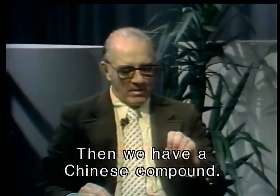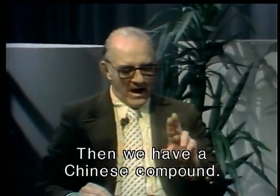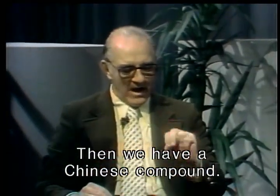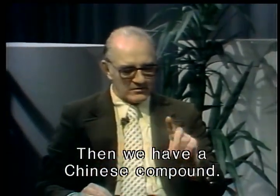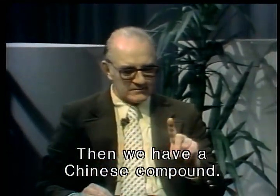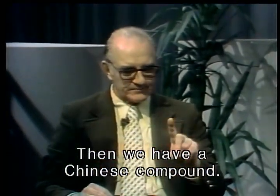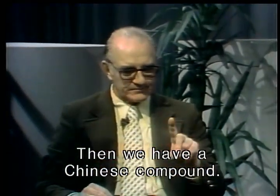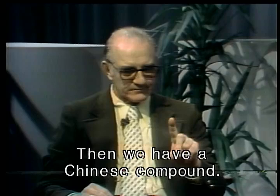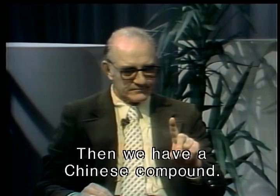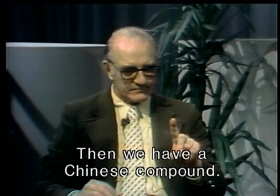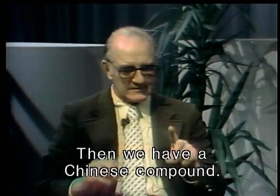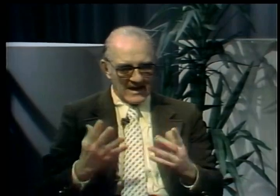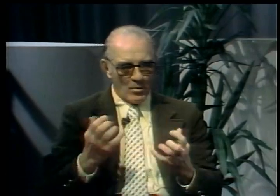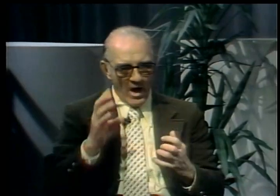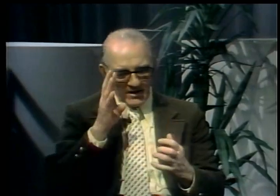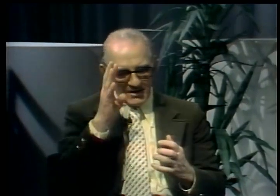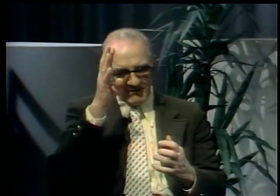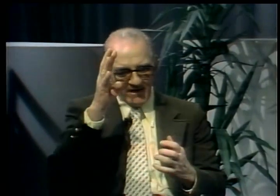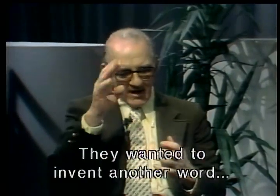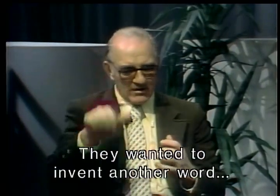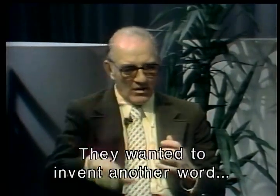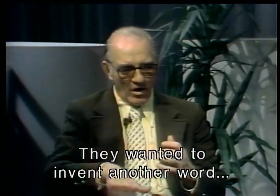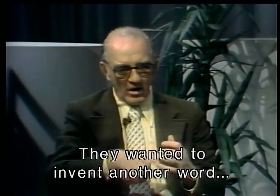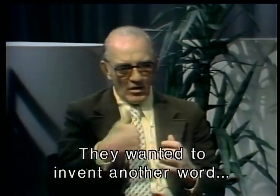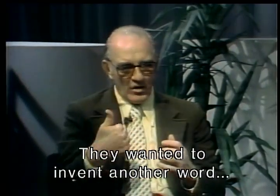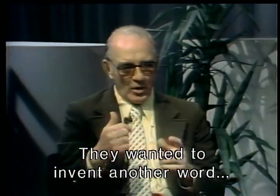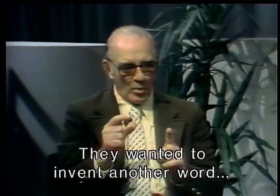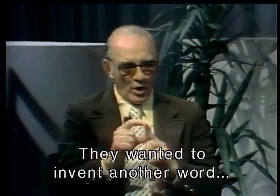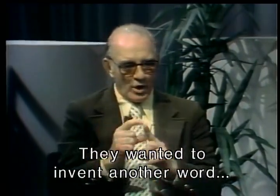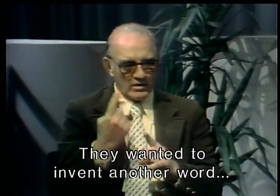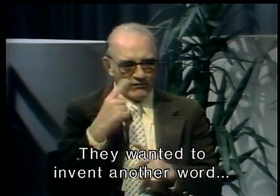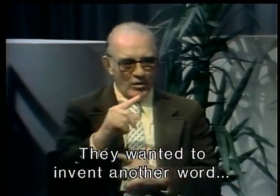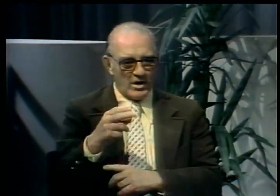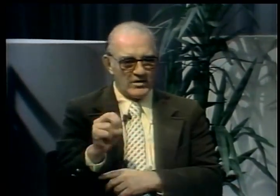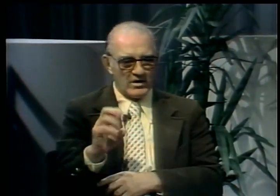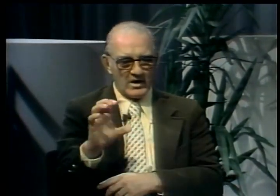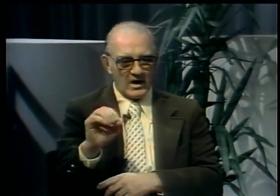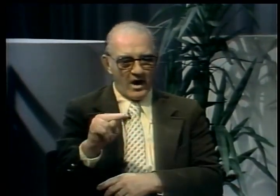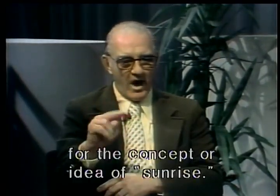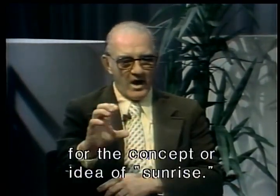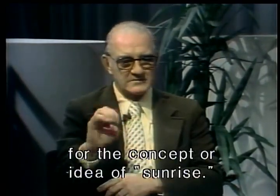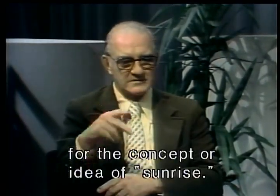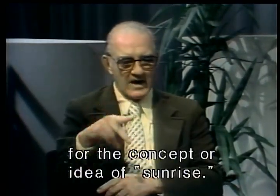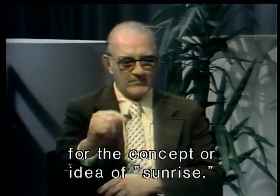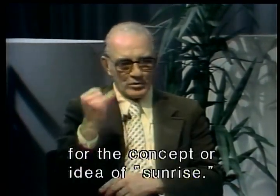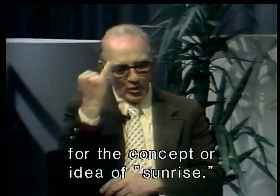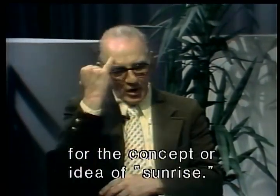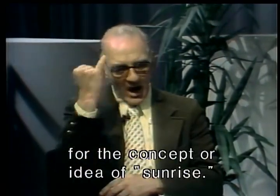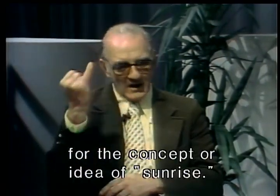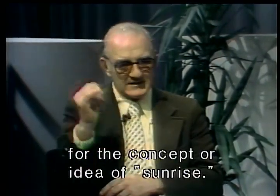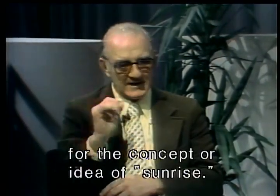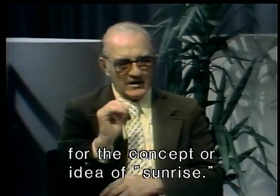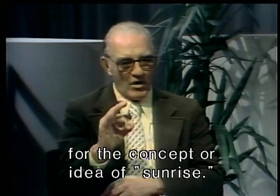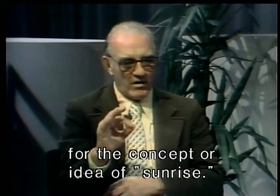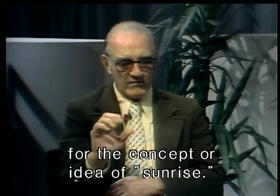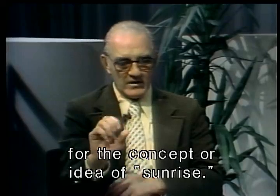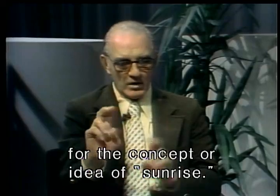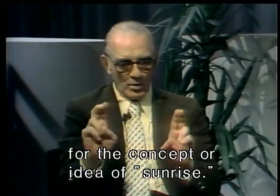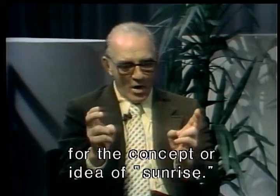compound. They wanted to invent another word for the concept or idea of, quote,